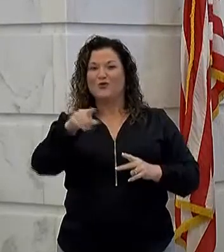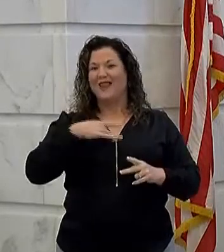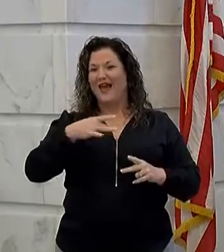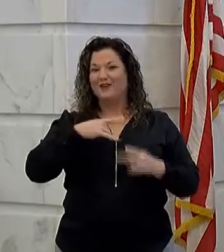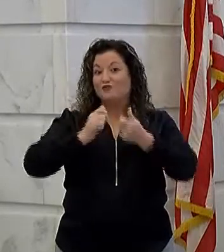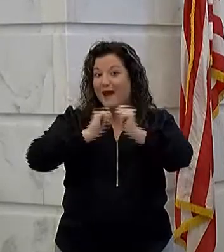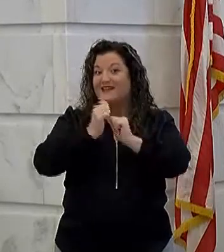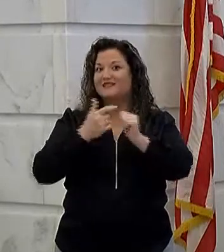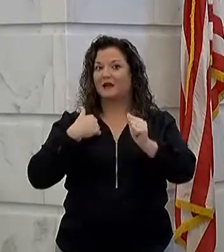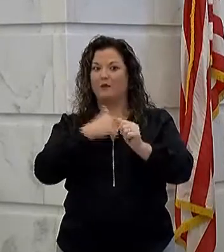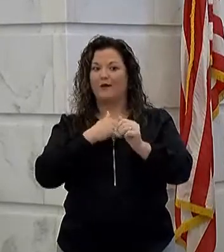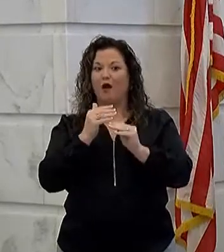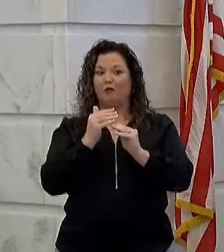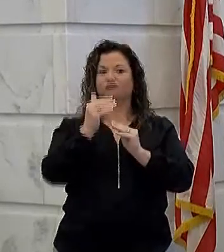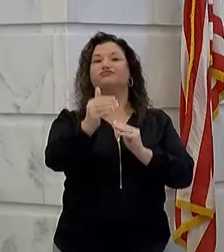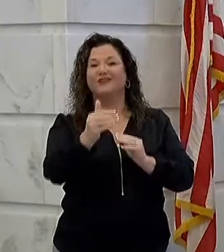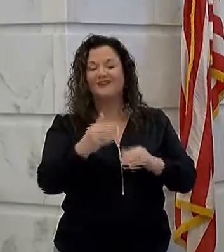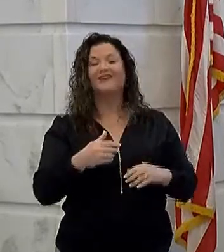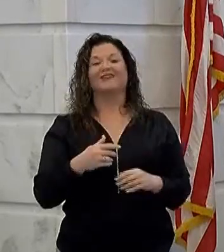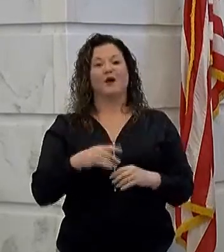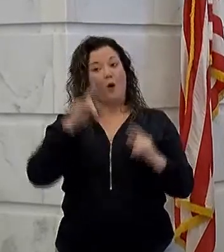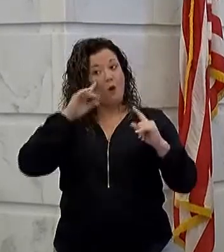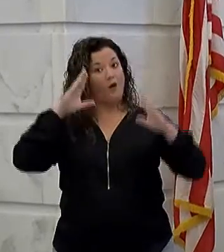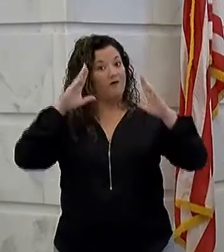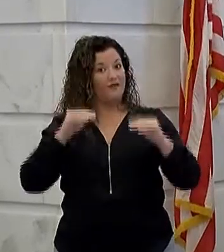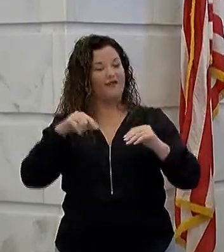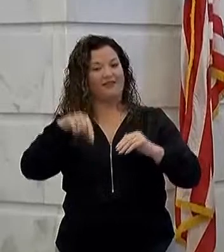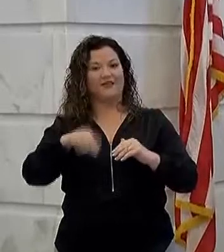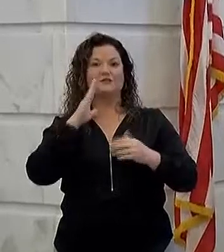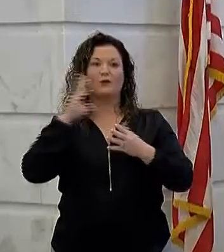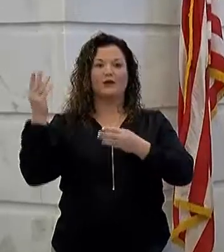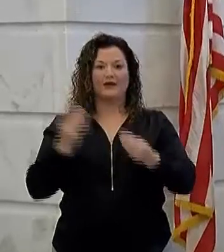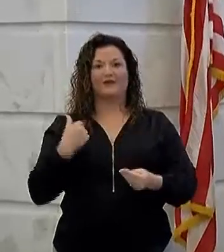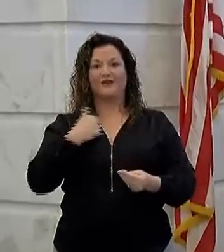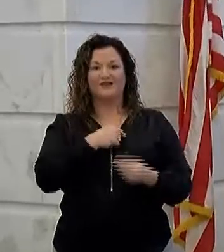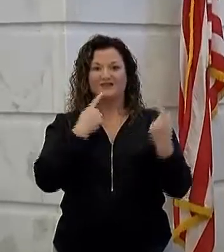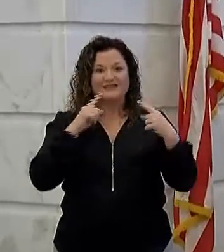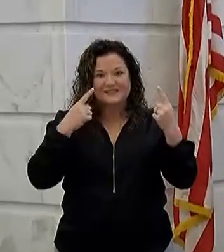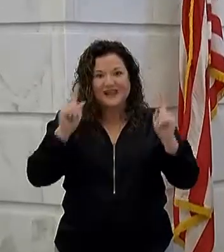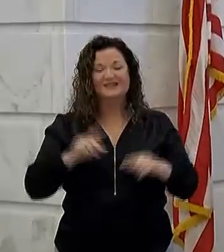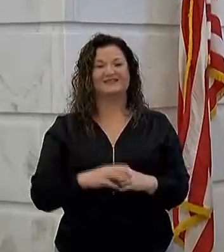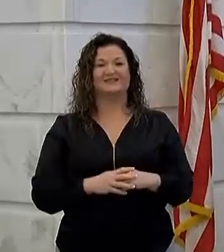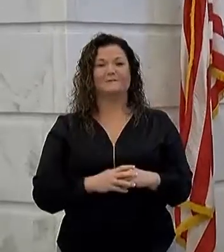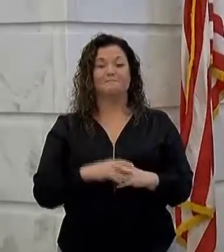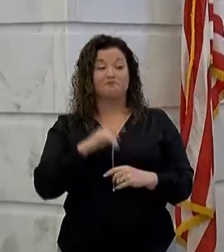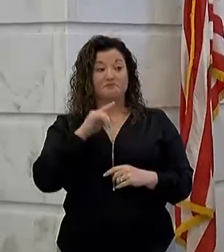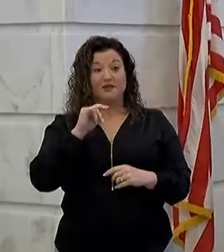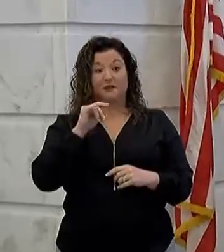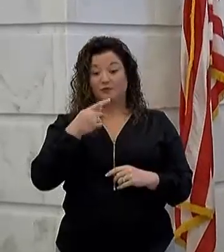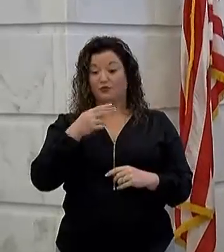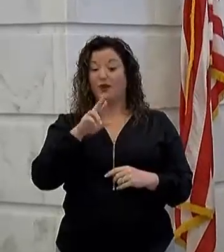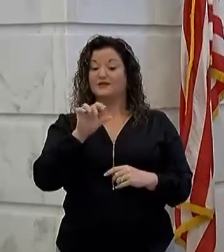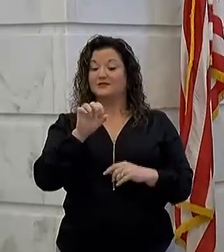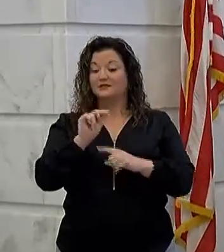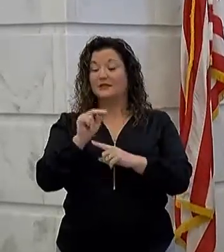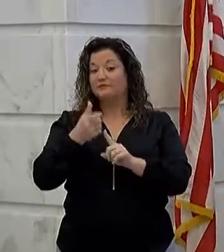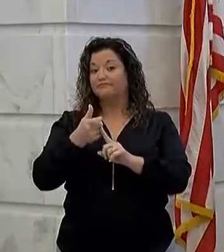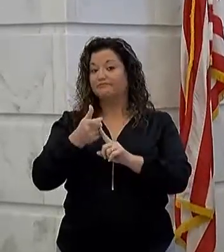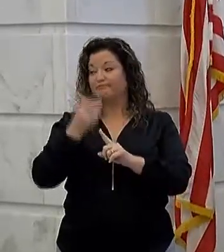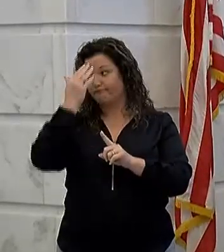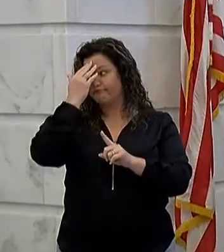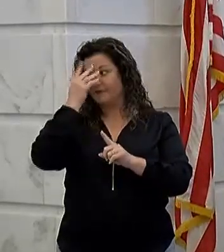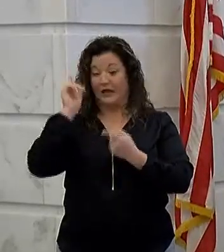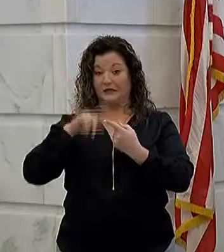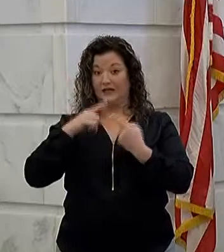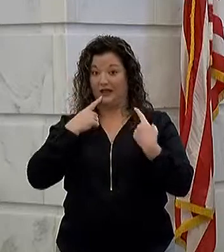and so hopefully this will bring us to success, but as Secretary Preston knows, that until it's